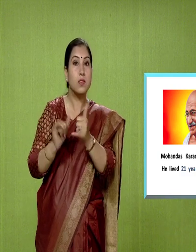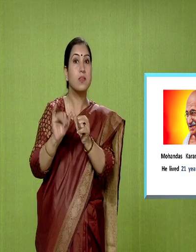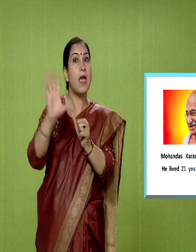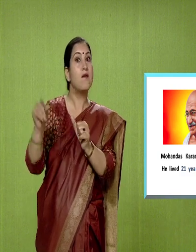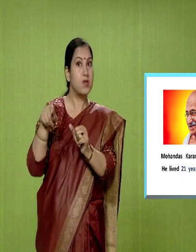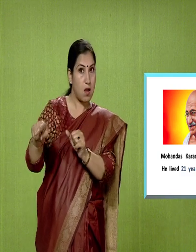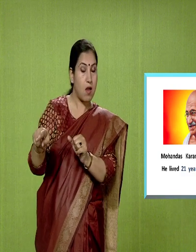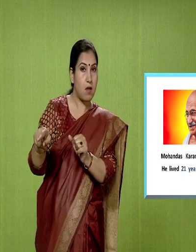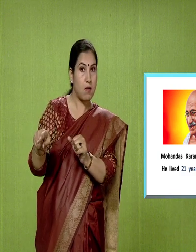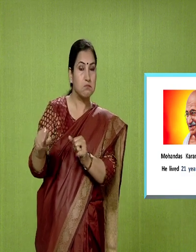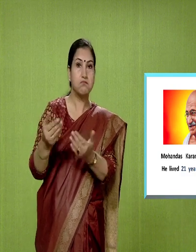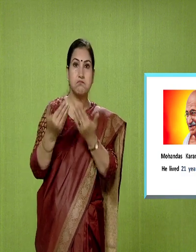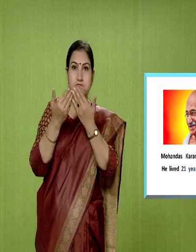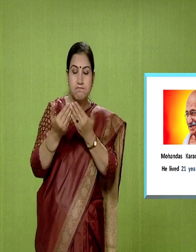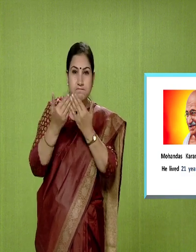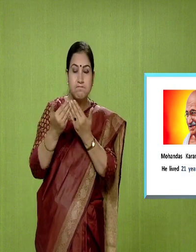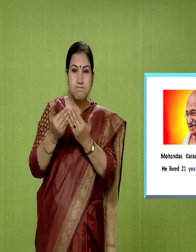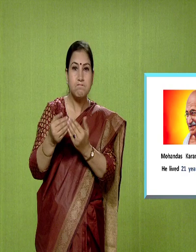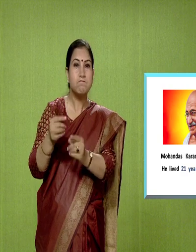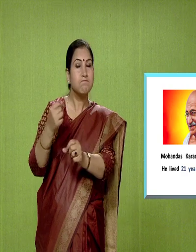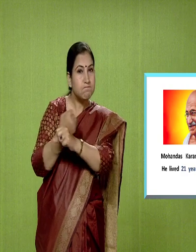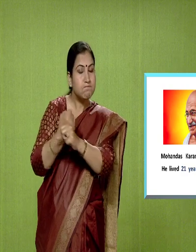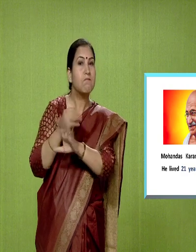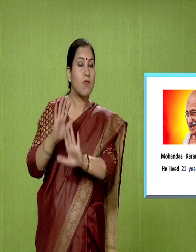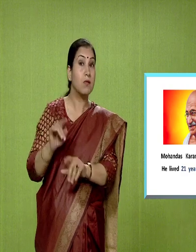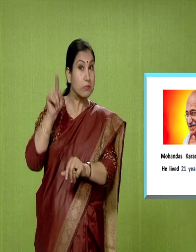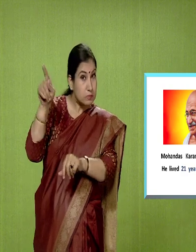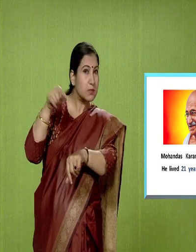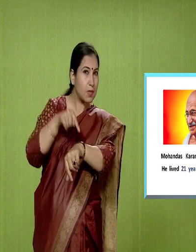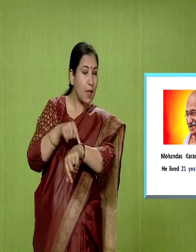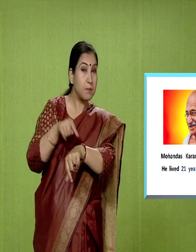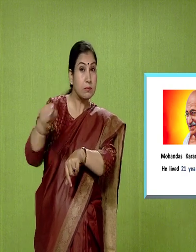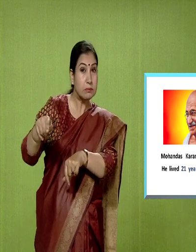At that time, Britain ruled over South Africa.